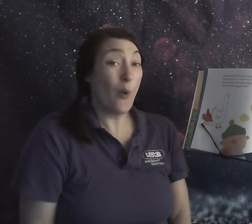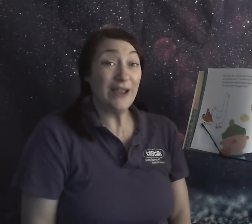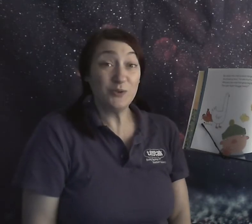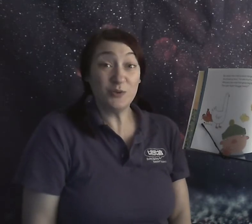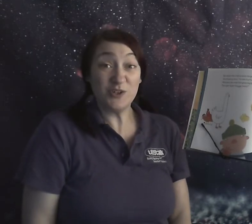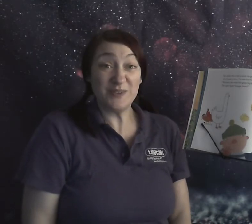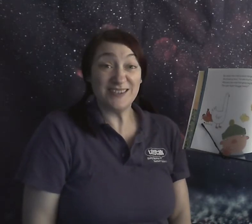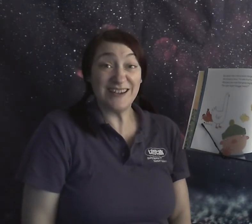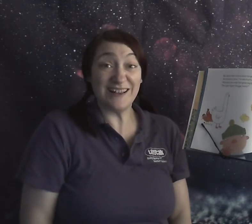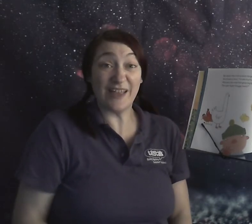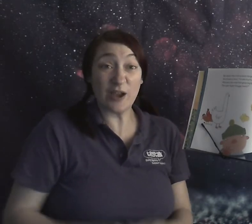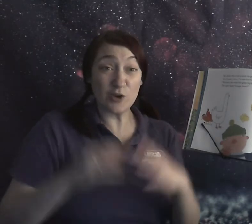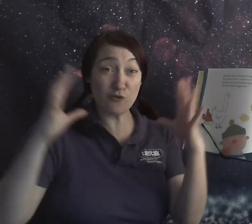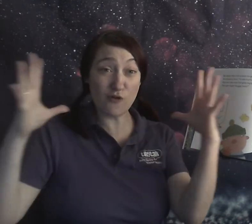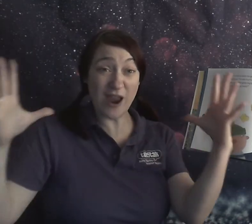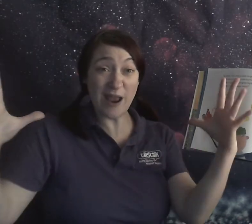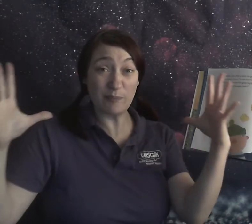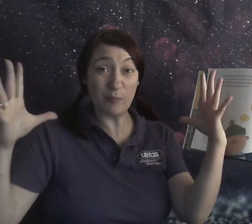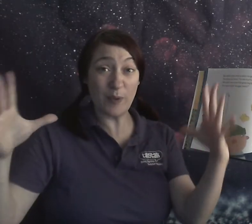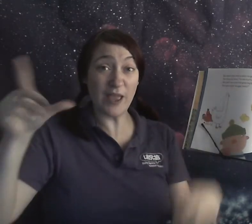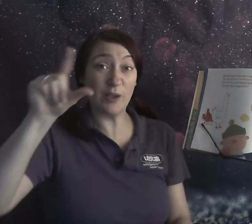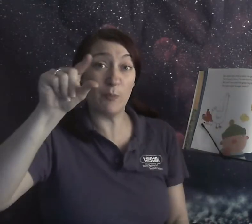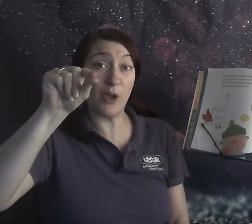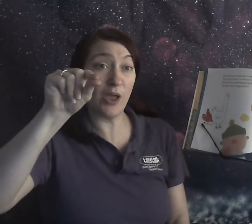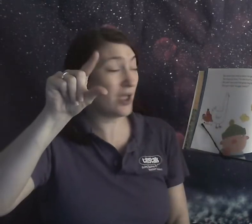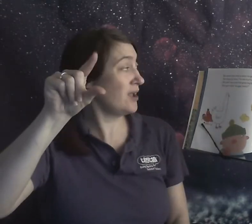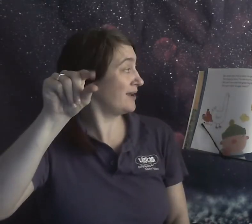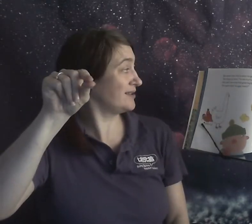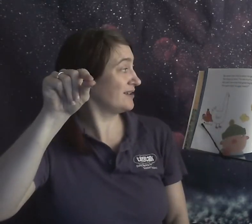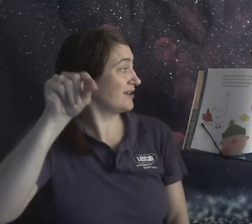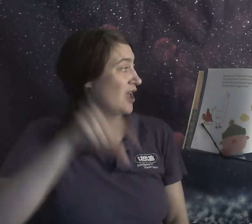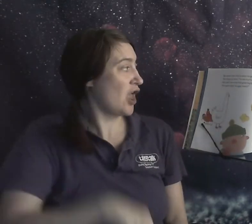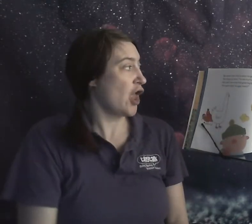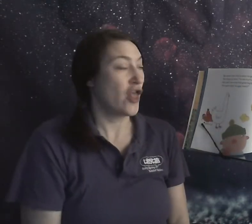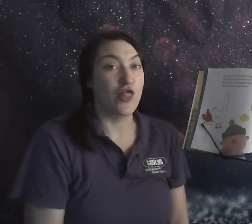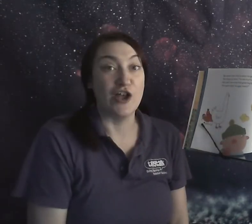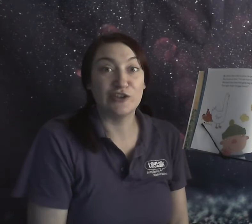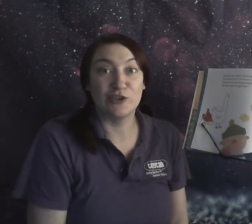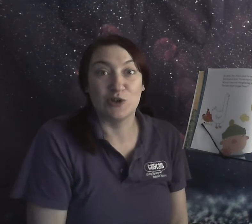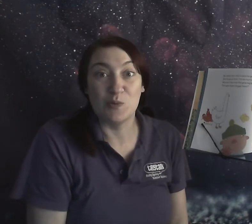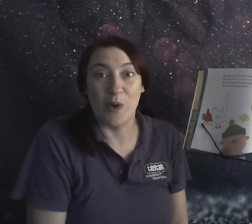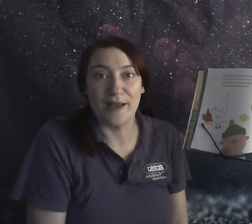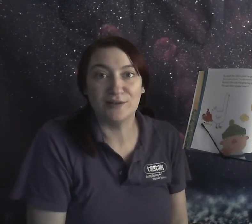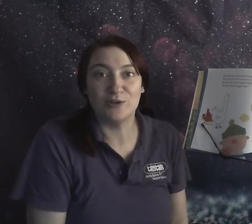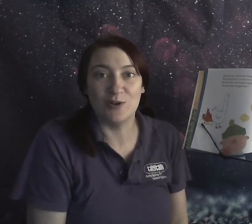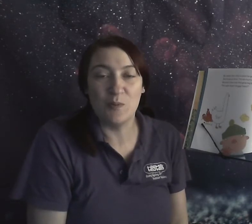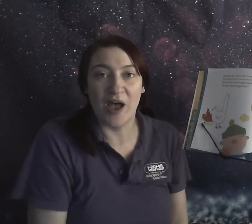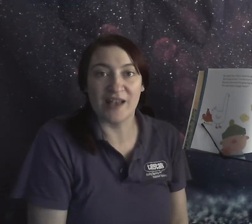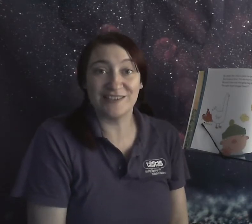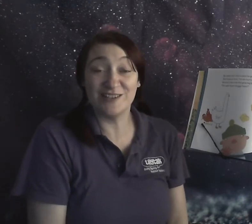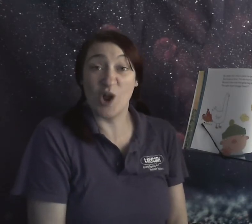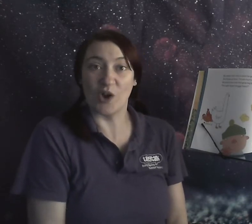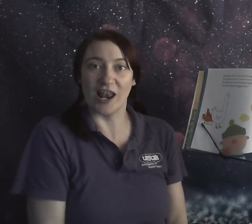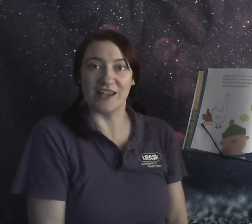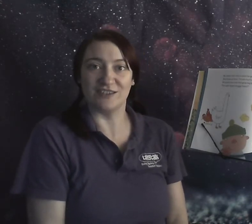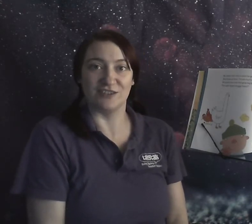don't you steal that great big bird? The super duper snuggly